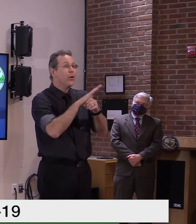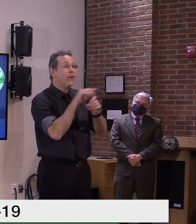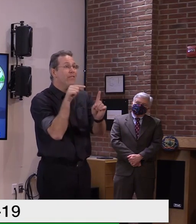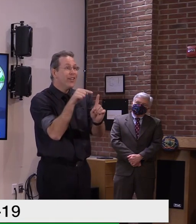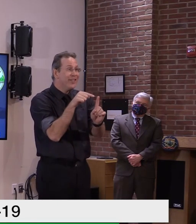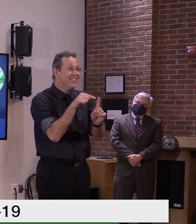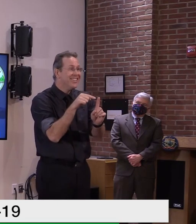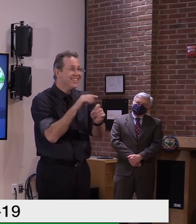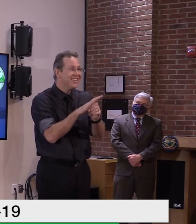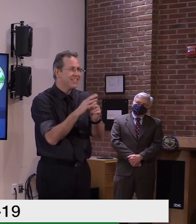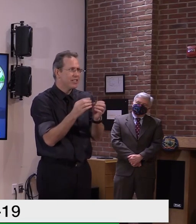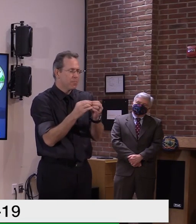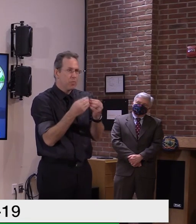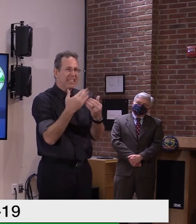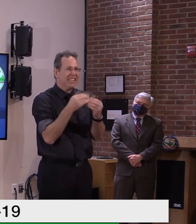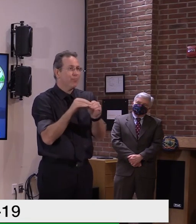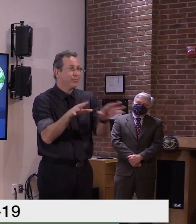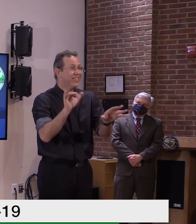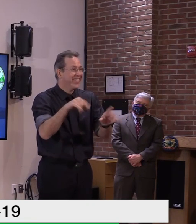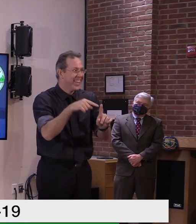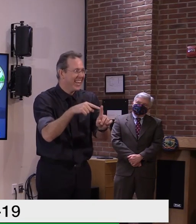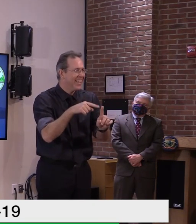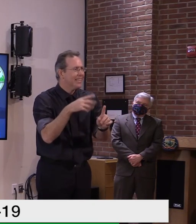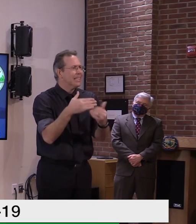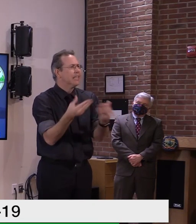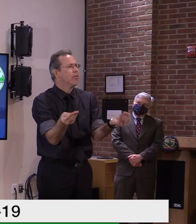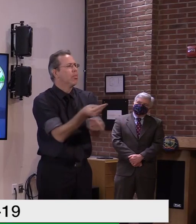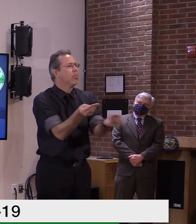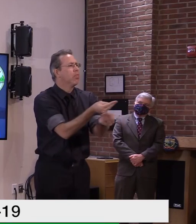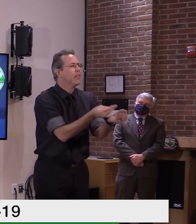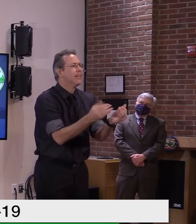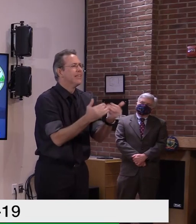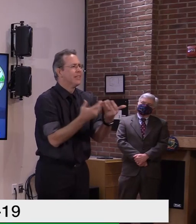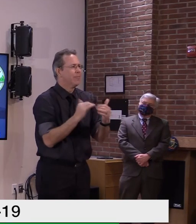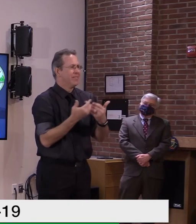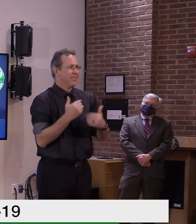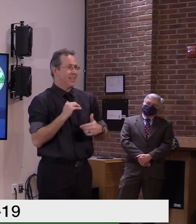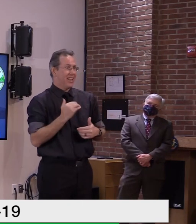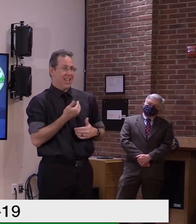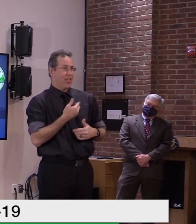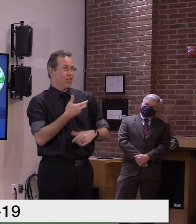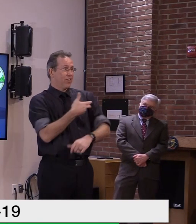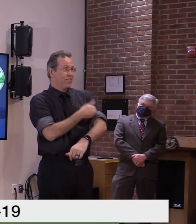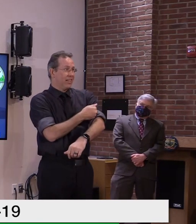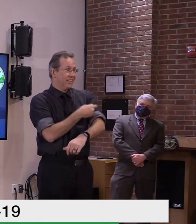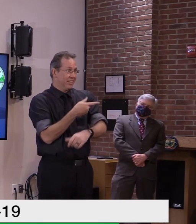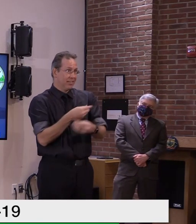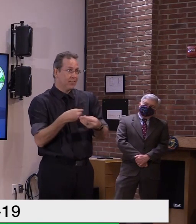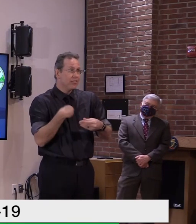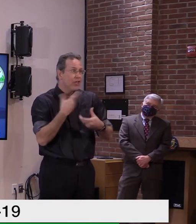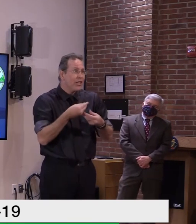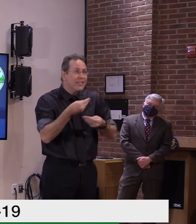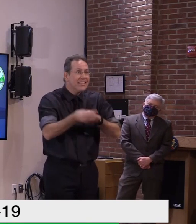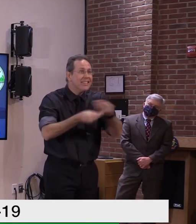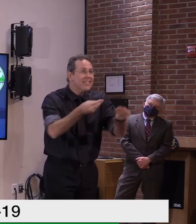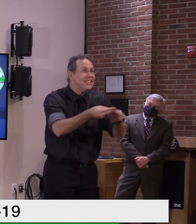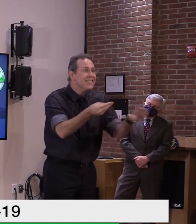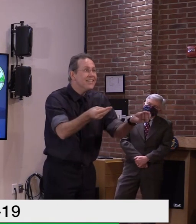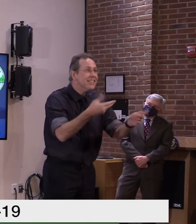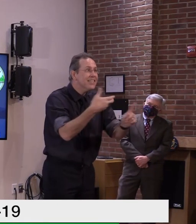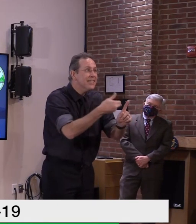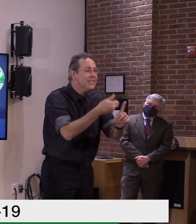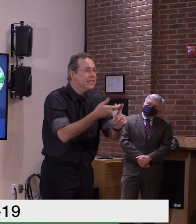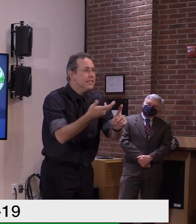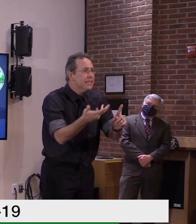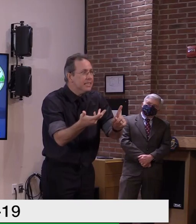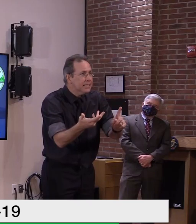will probably mean that the vaccination rate that will really help us combat COVID